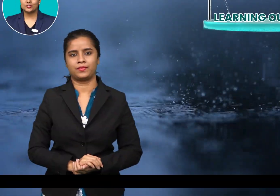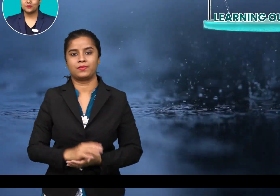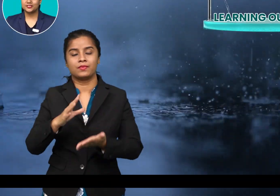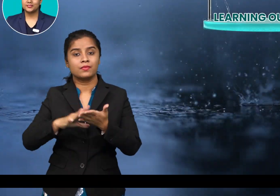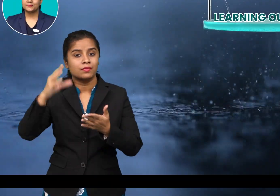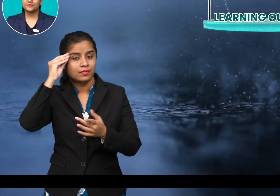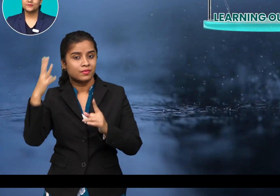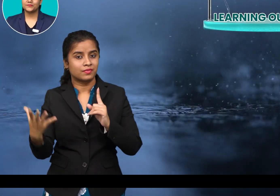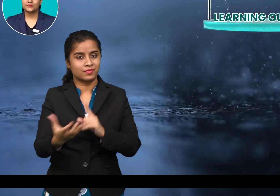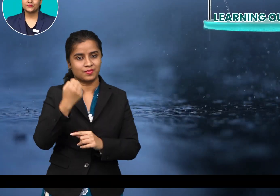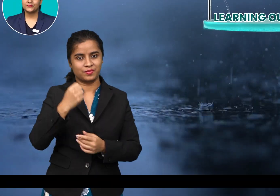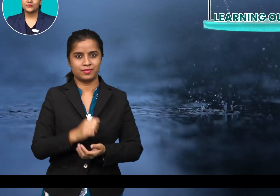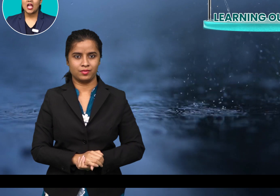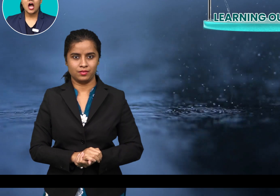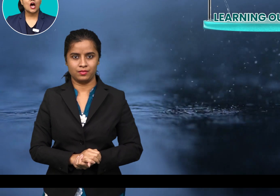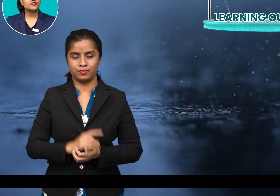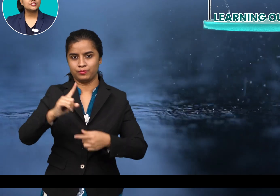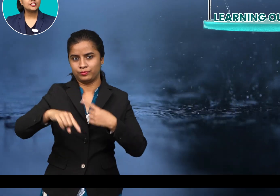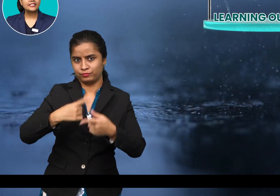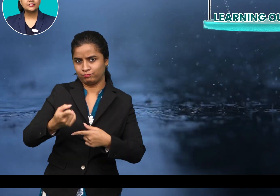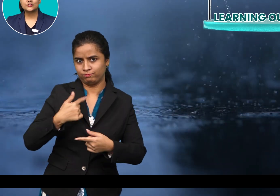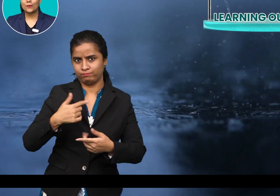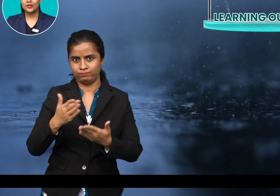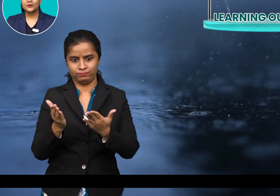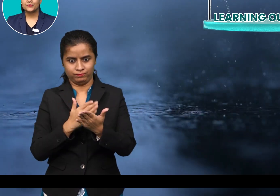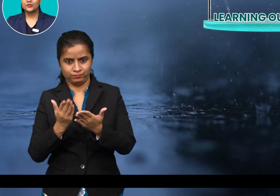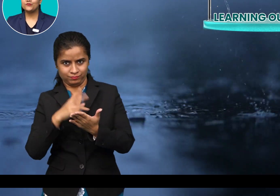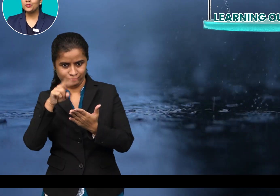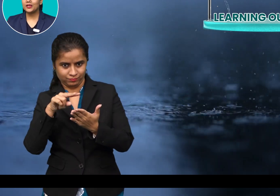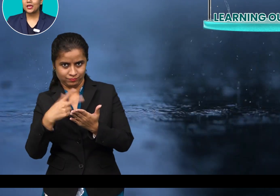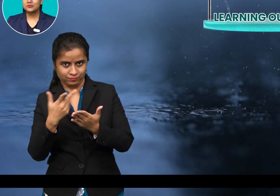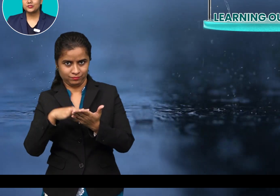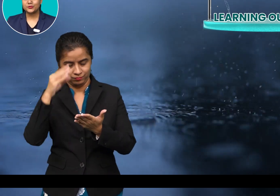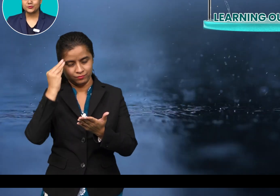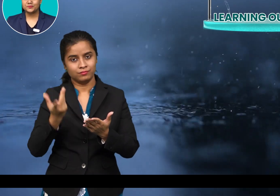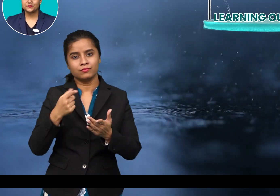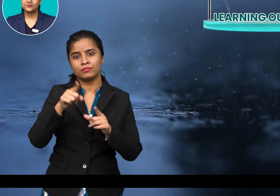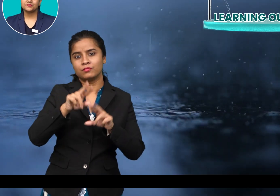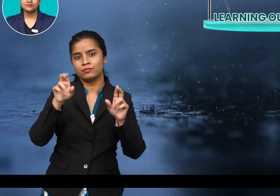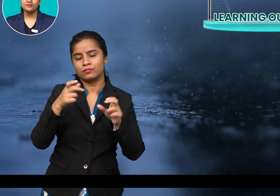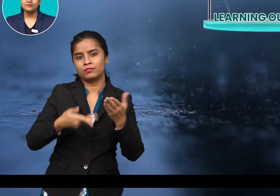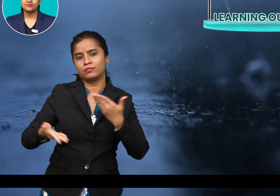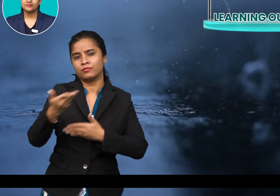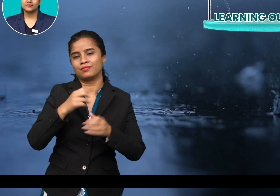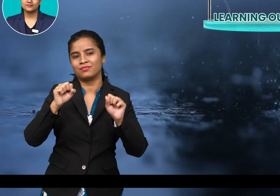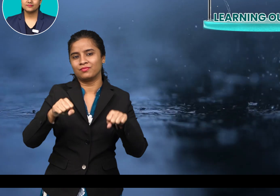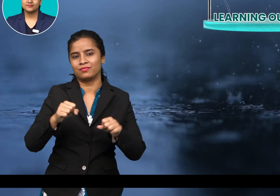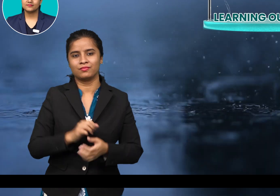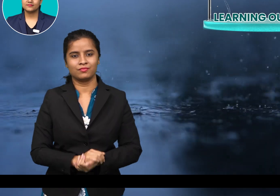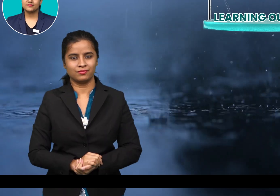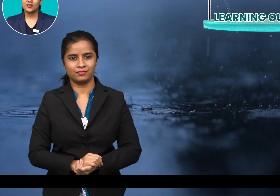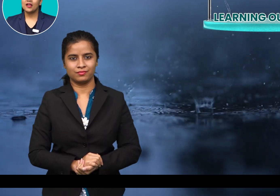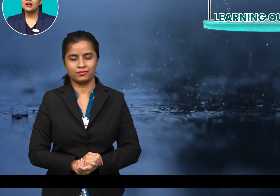Learning outcomes. After studying this topic, you will be able to